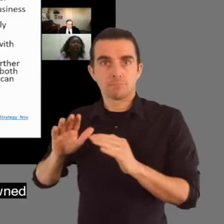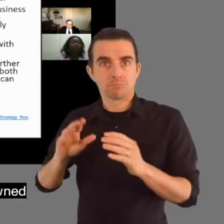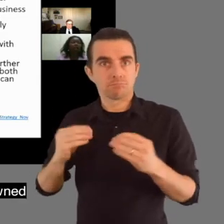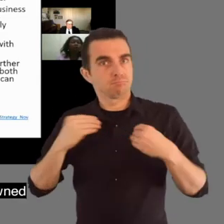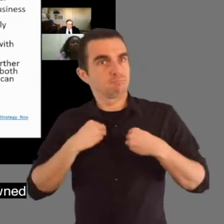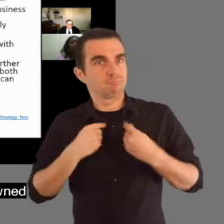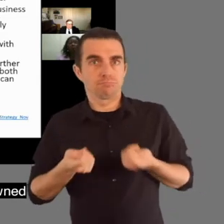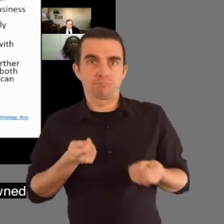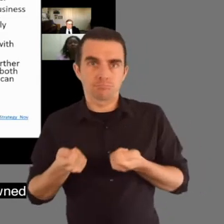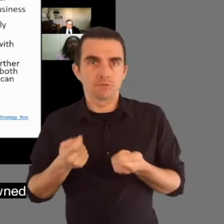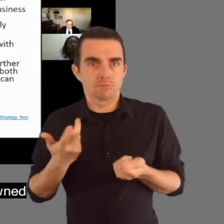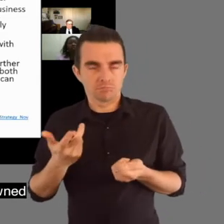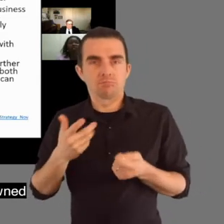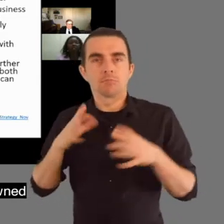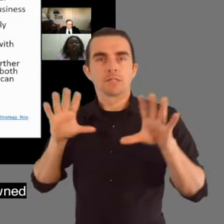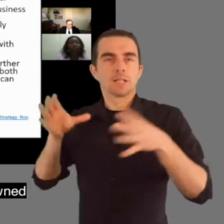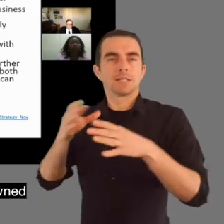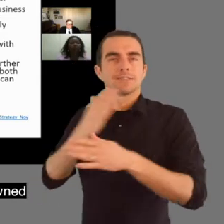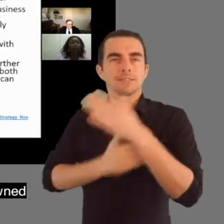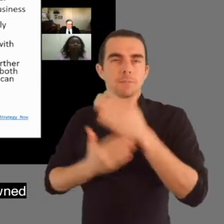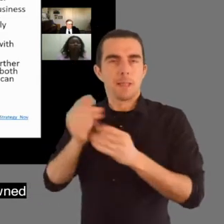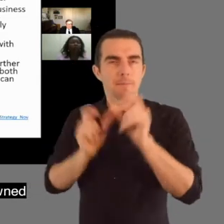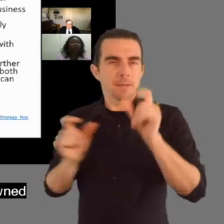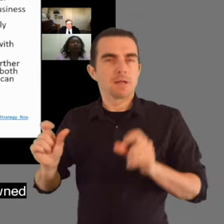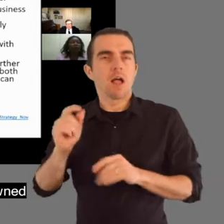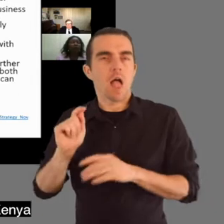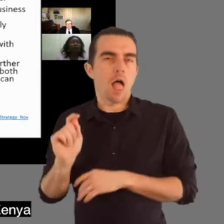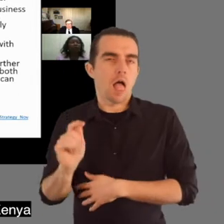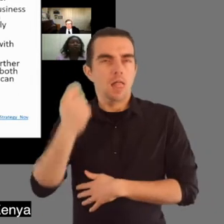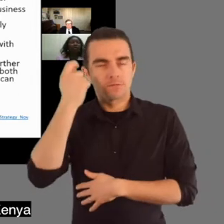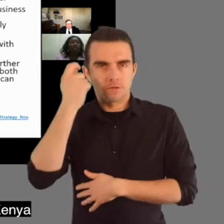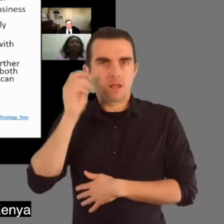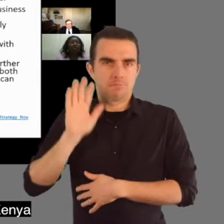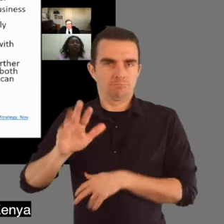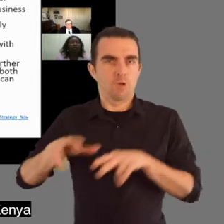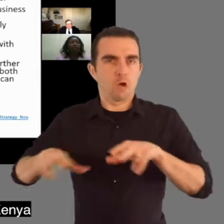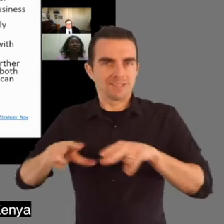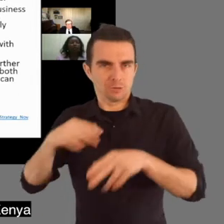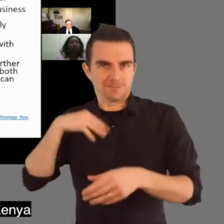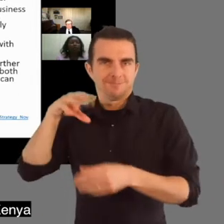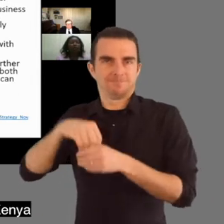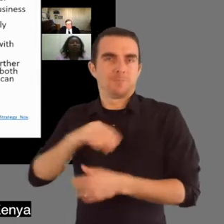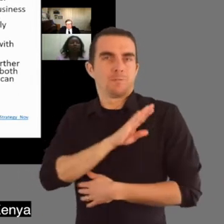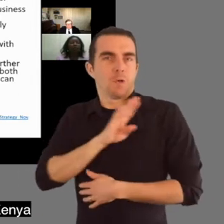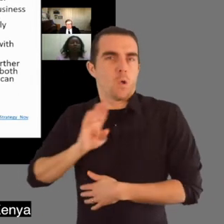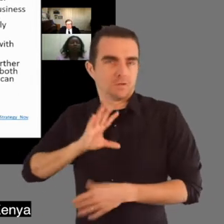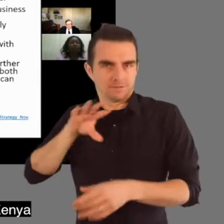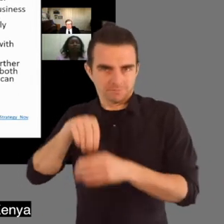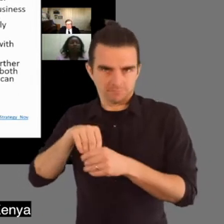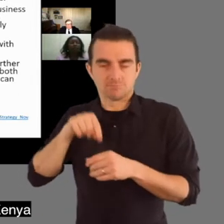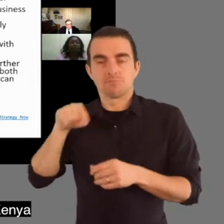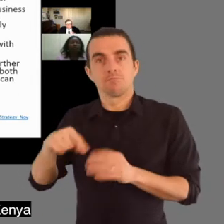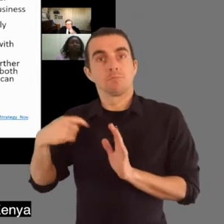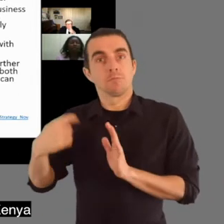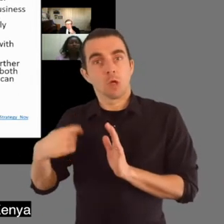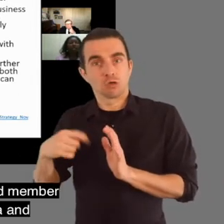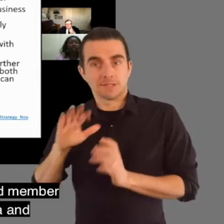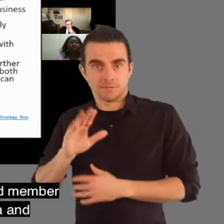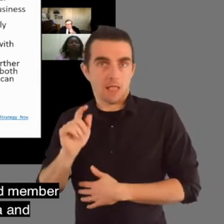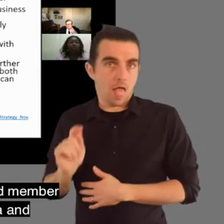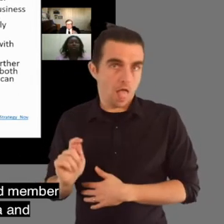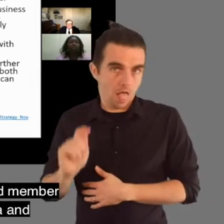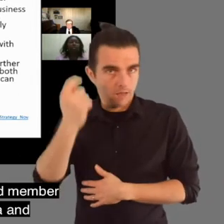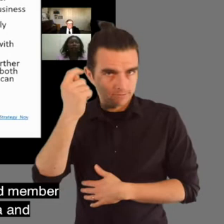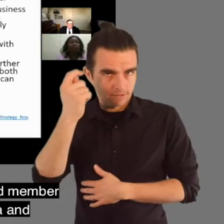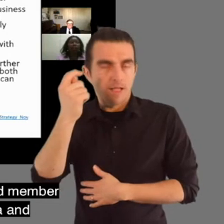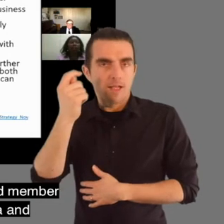businesses are owned by refugee in camps. I would say like the United Disabled Persons of Kenya